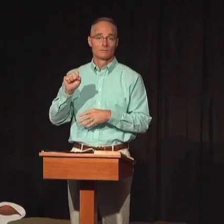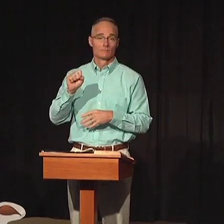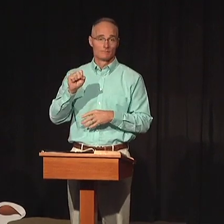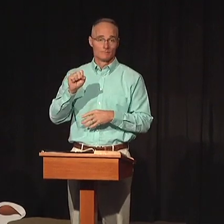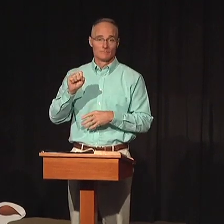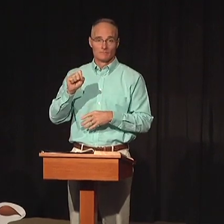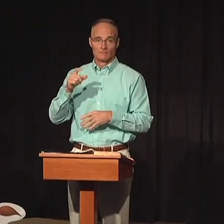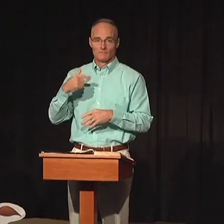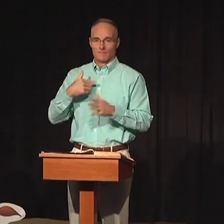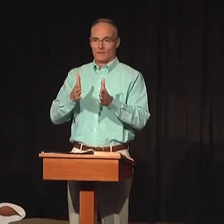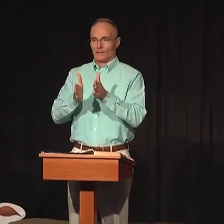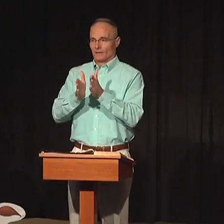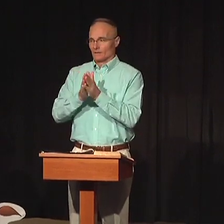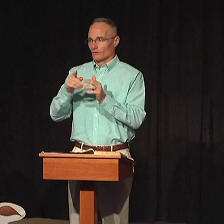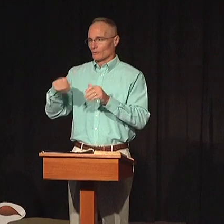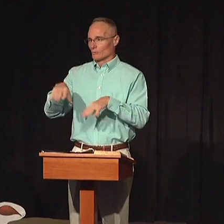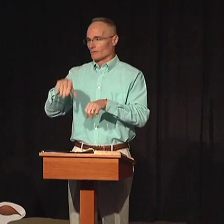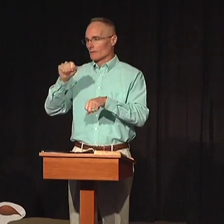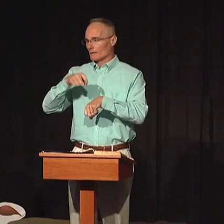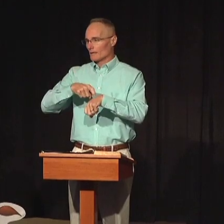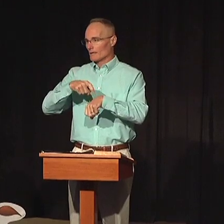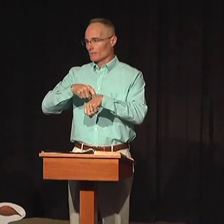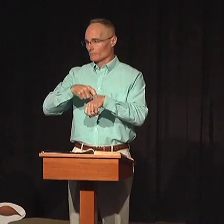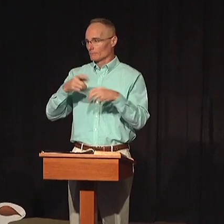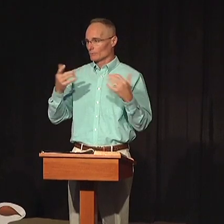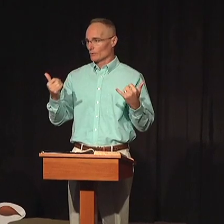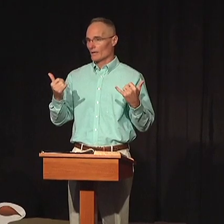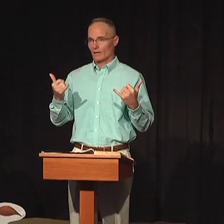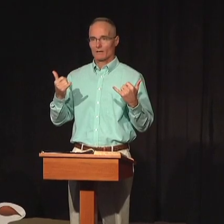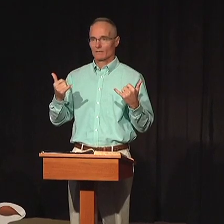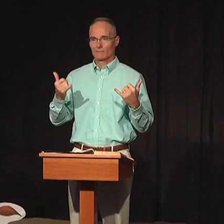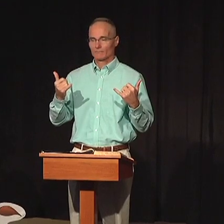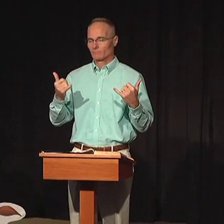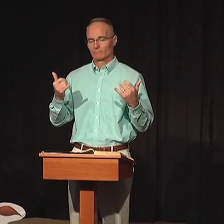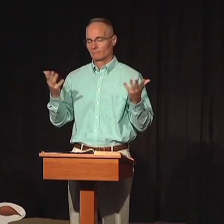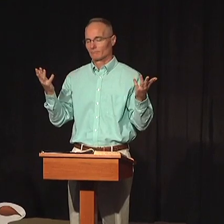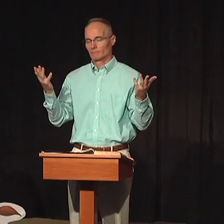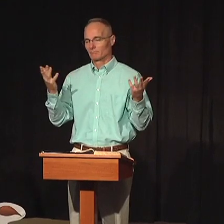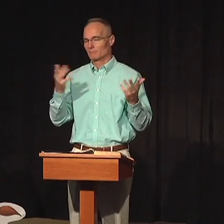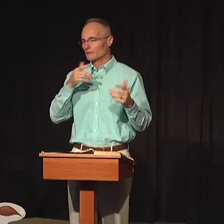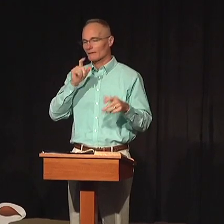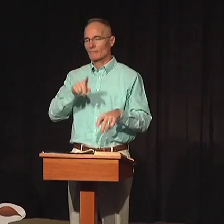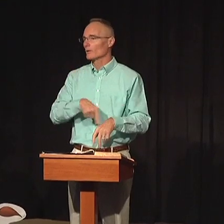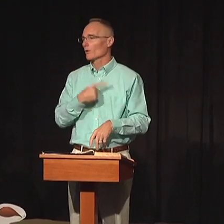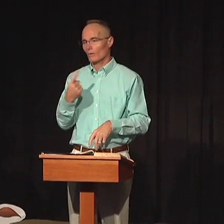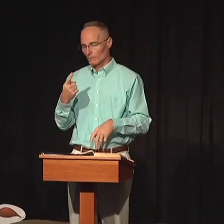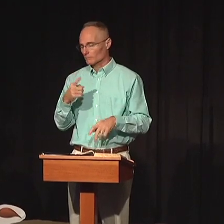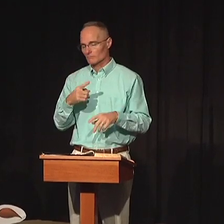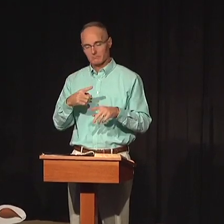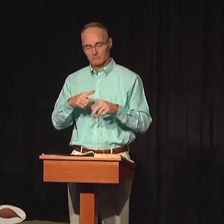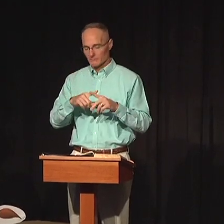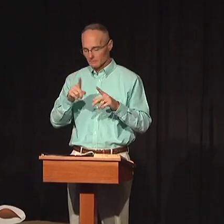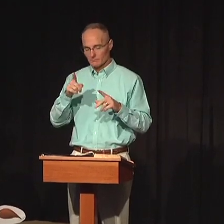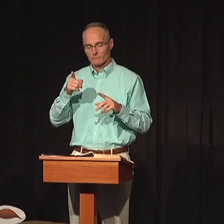for Vacation Bible School. So I'm asking you to take time today. It doesn't have to be